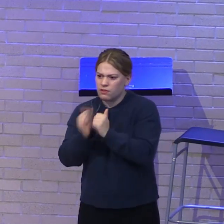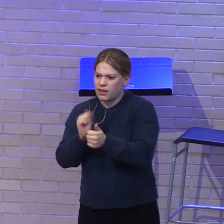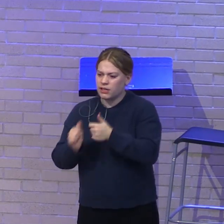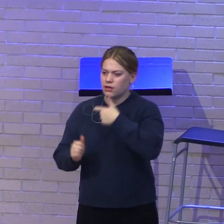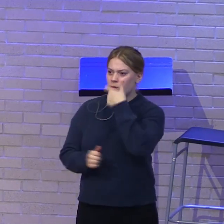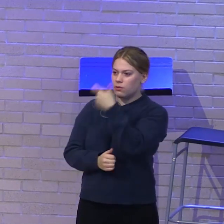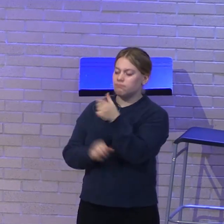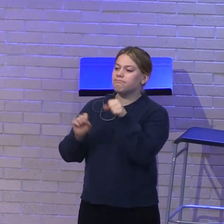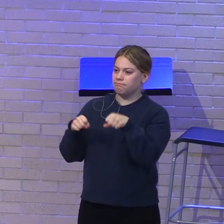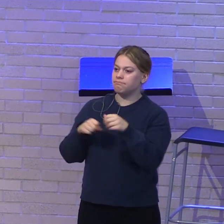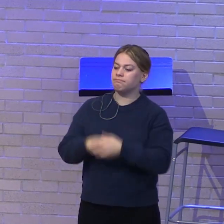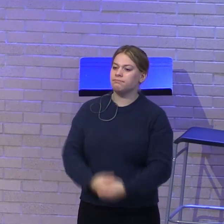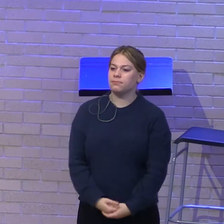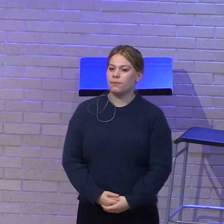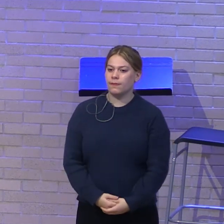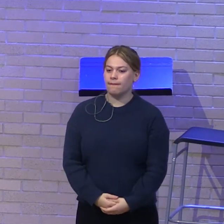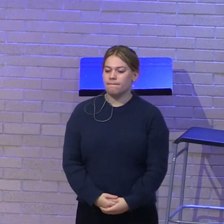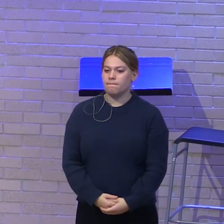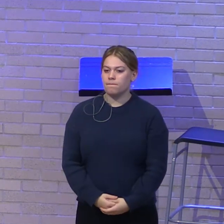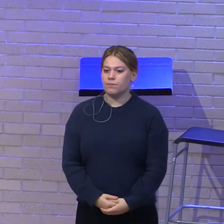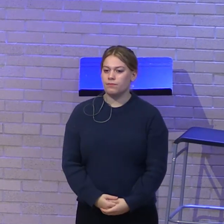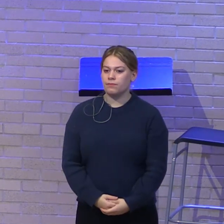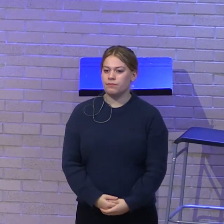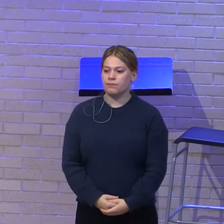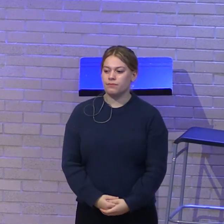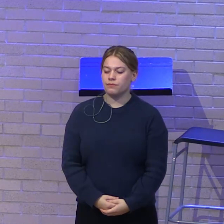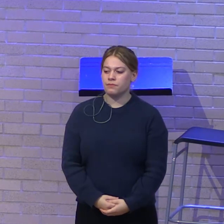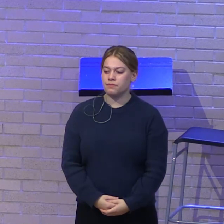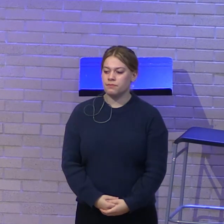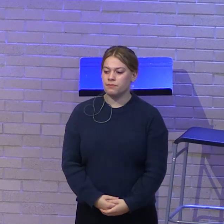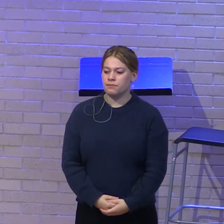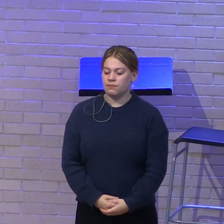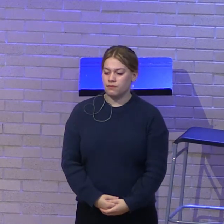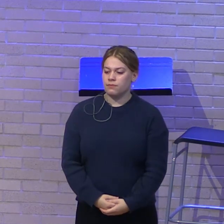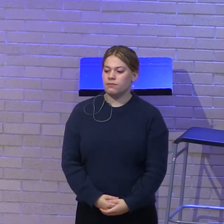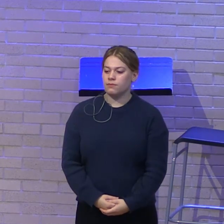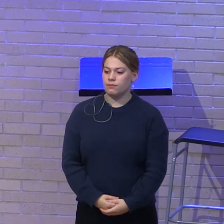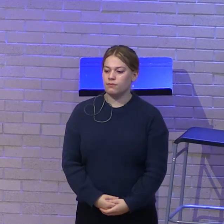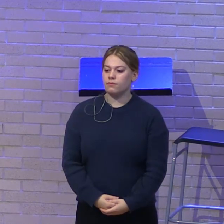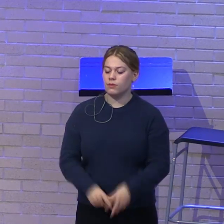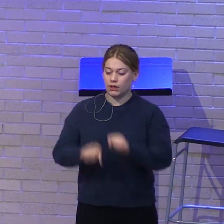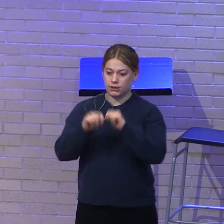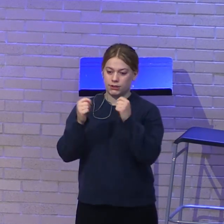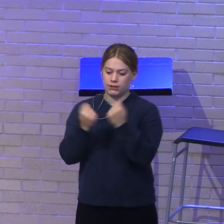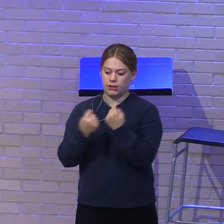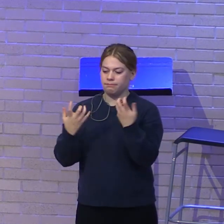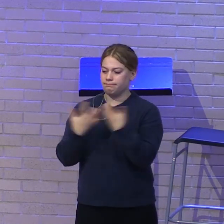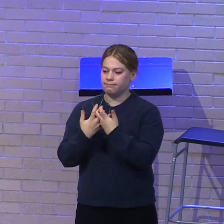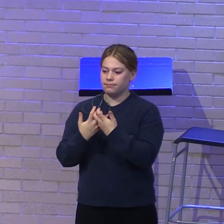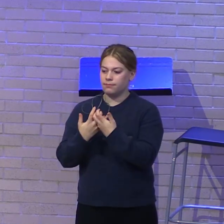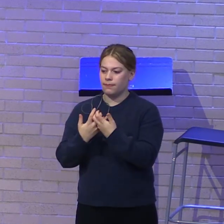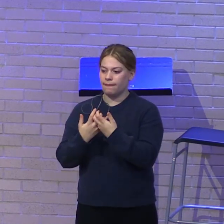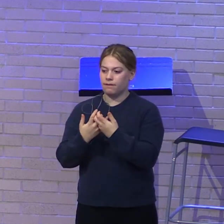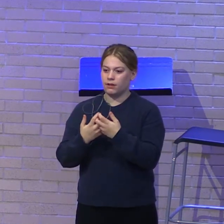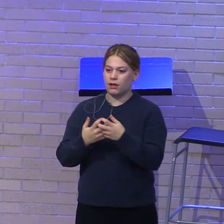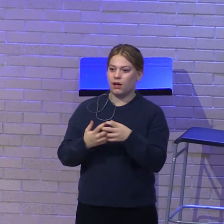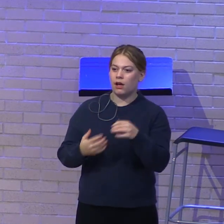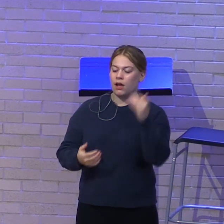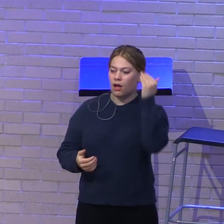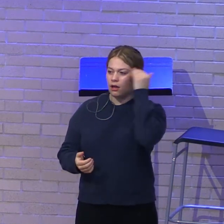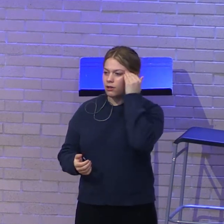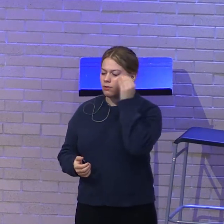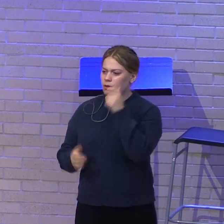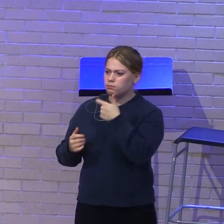unfold. And as I watched these teammates of mine, many of whom I knew, some of whom I didn't anymore because I